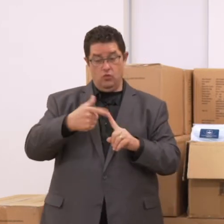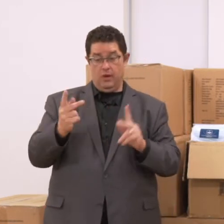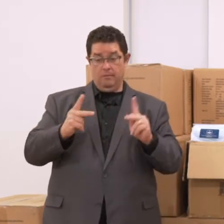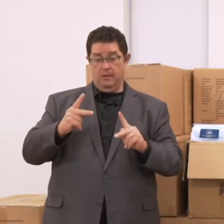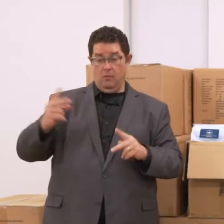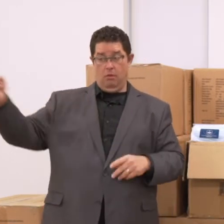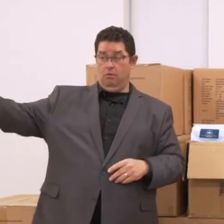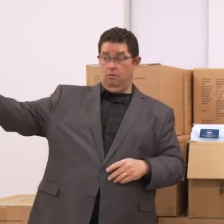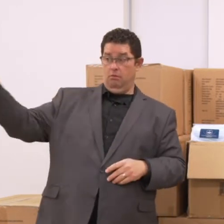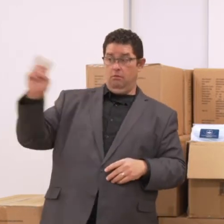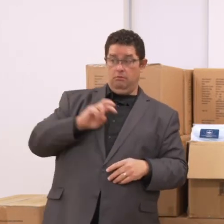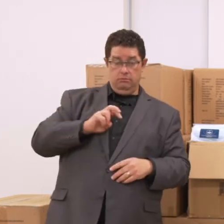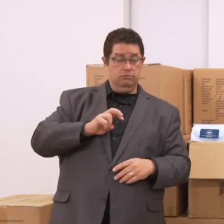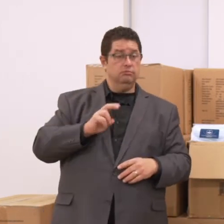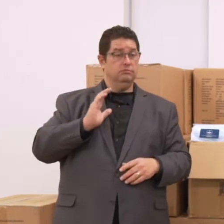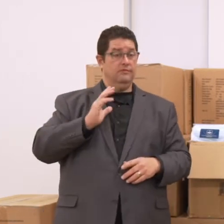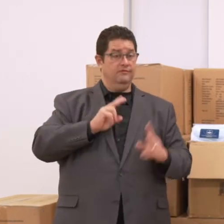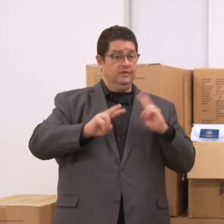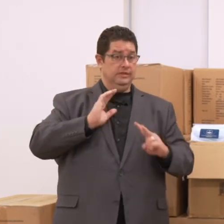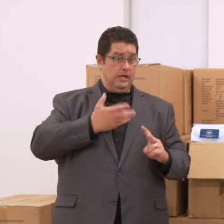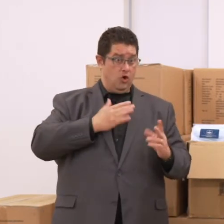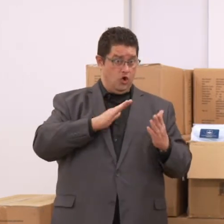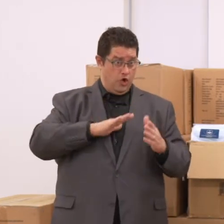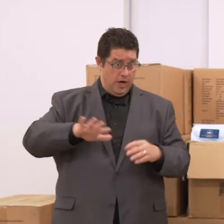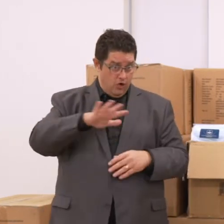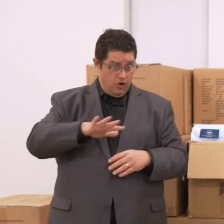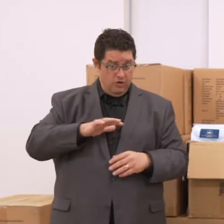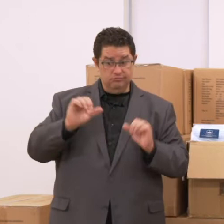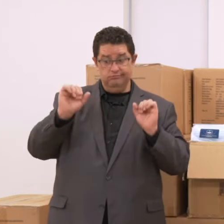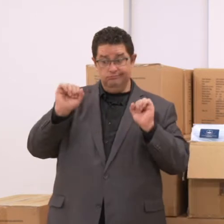from other parts of the region, the virus can travel with them.